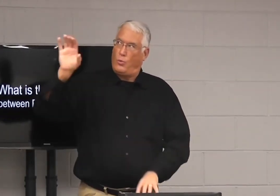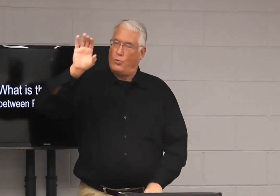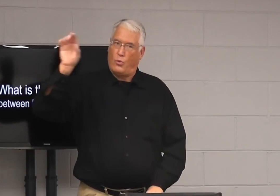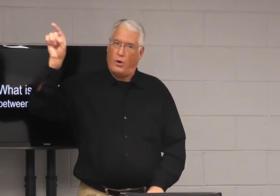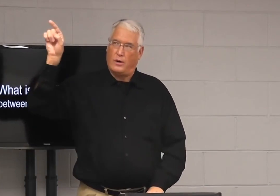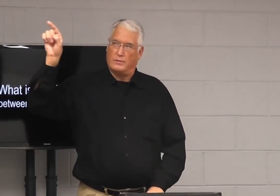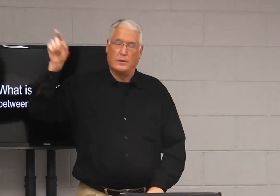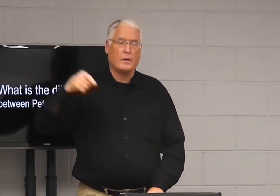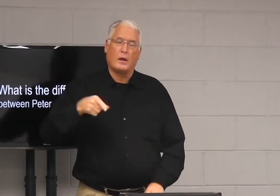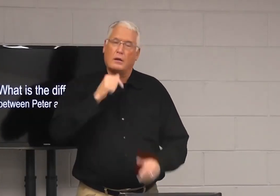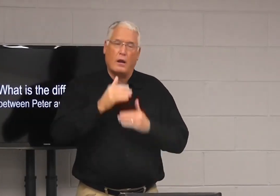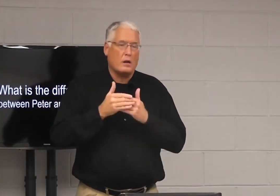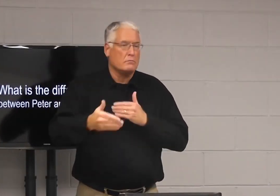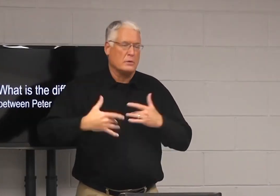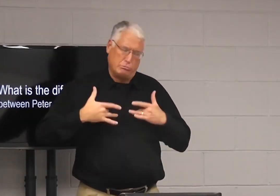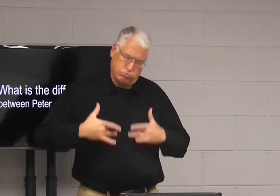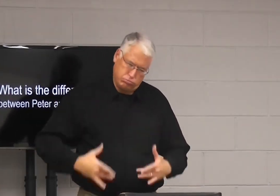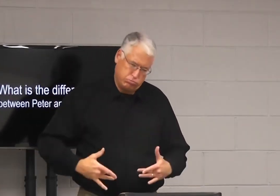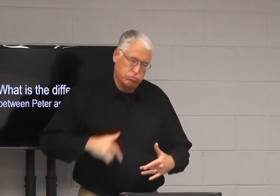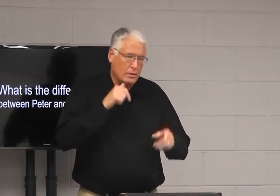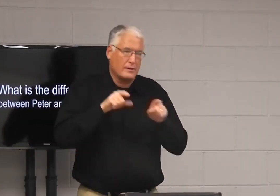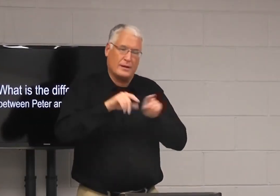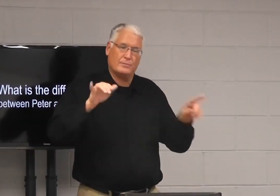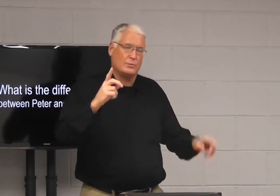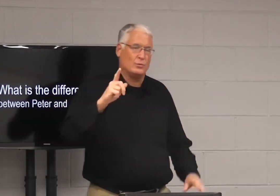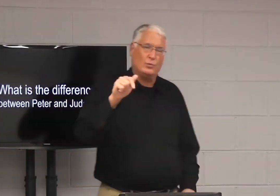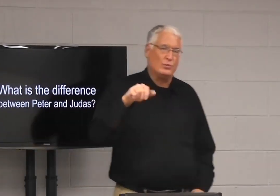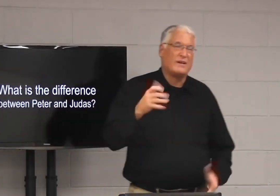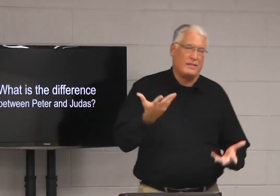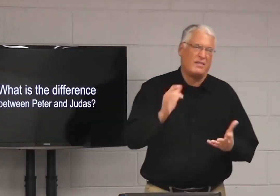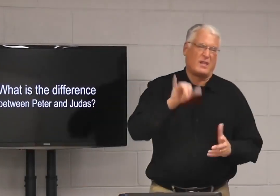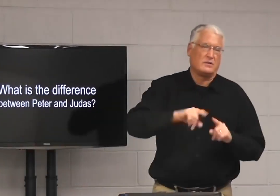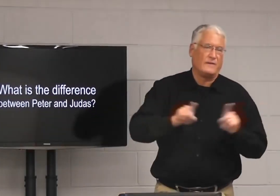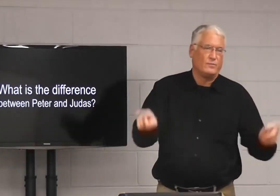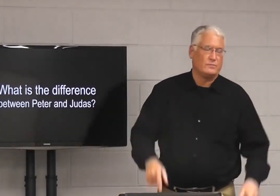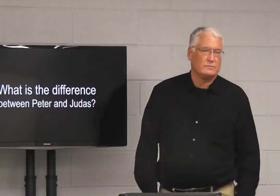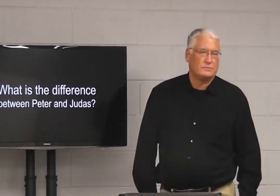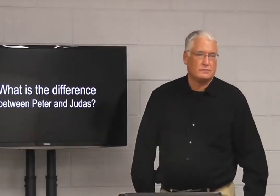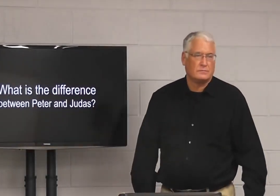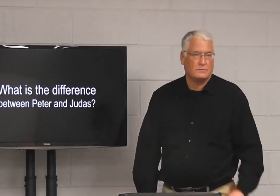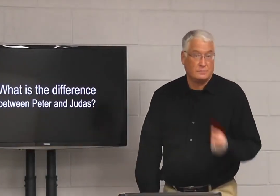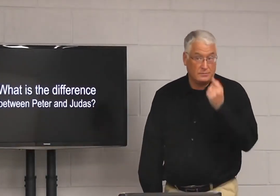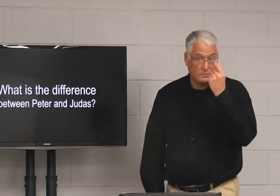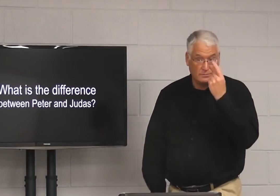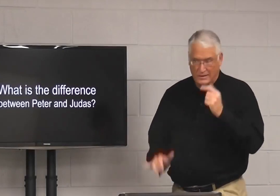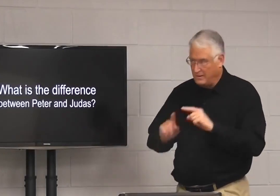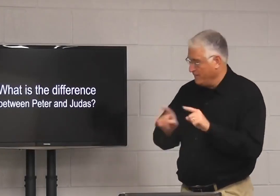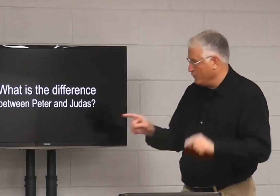Peter, who looked to the cross. He was so different from Judas.